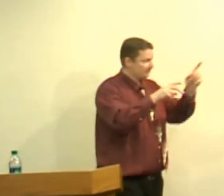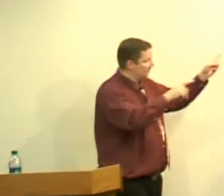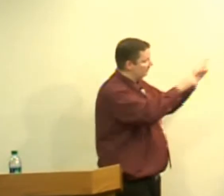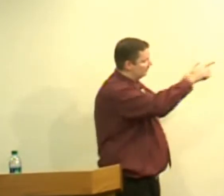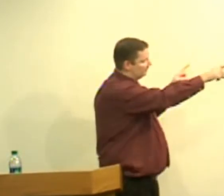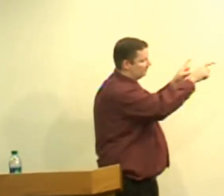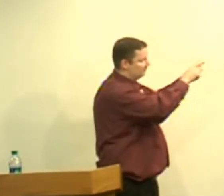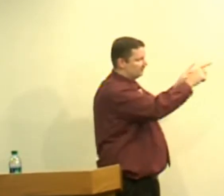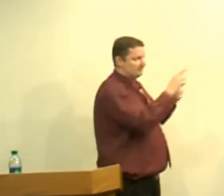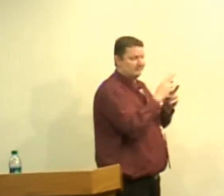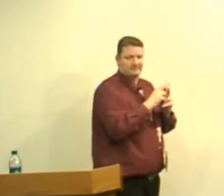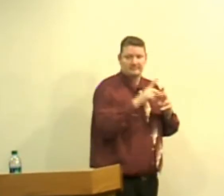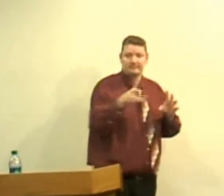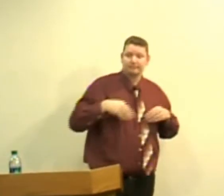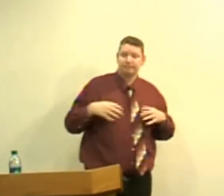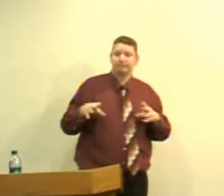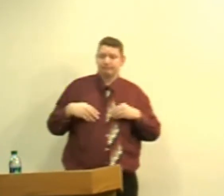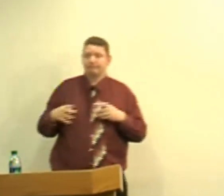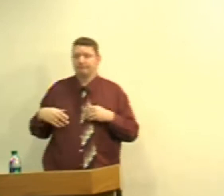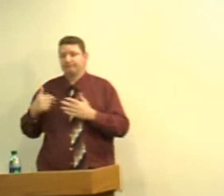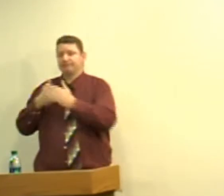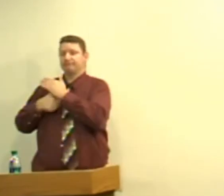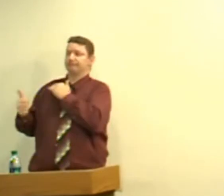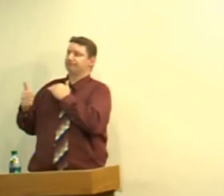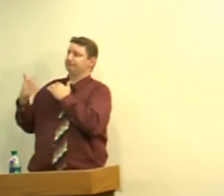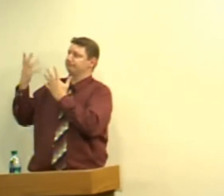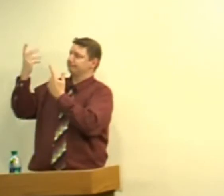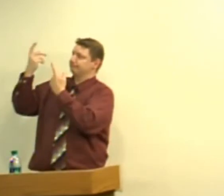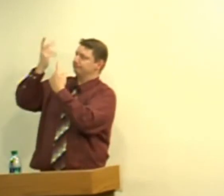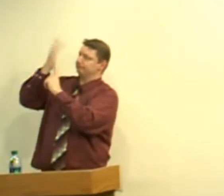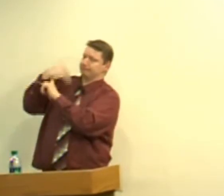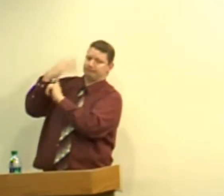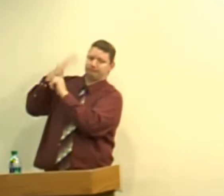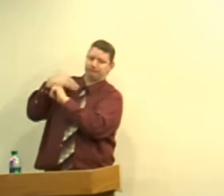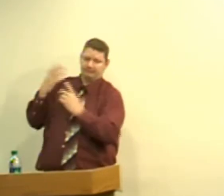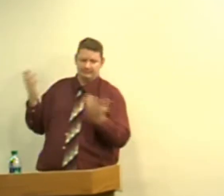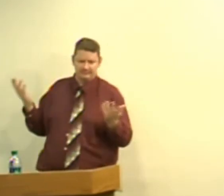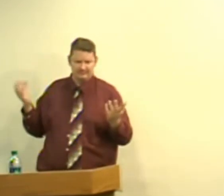So you have a choice, though. you accept this